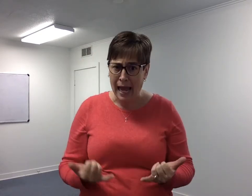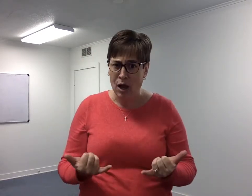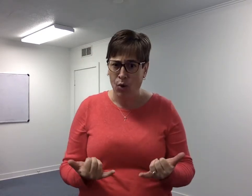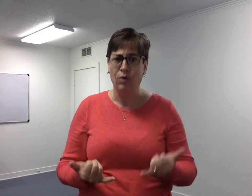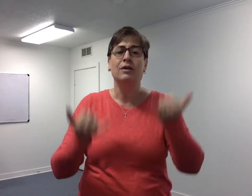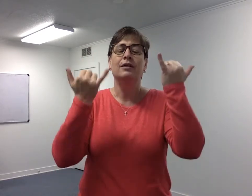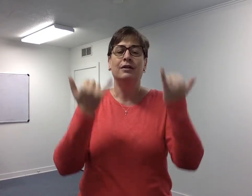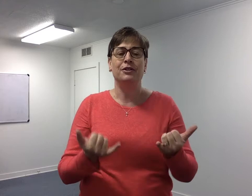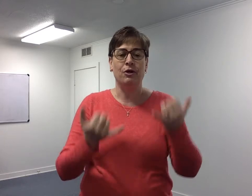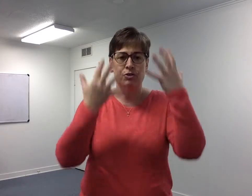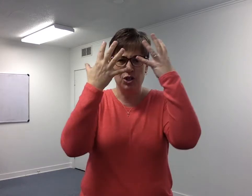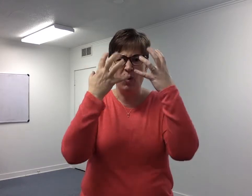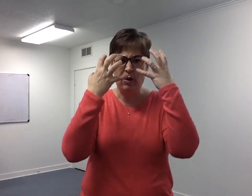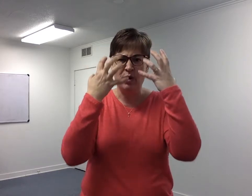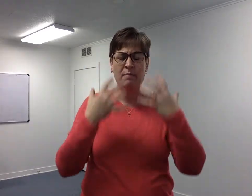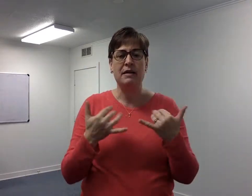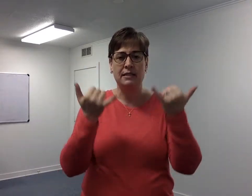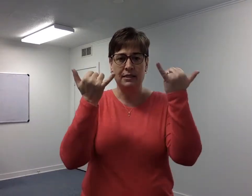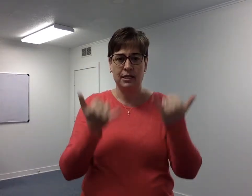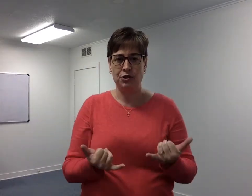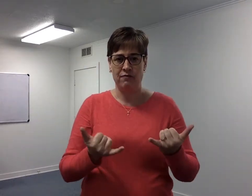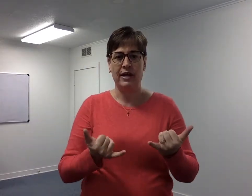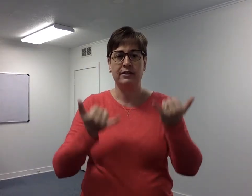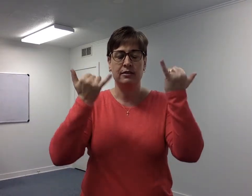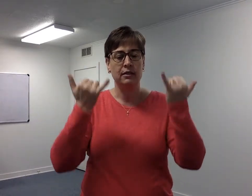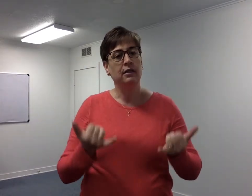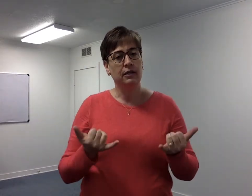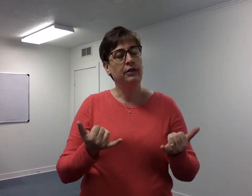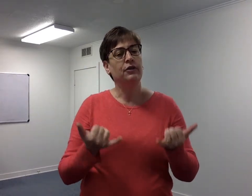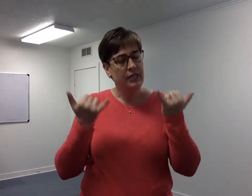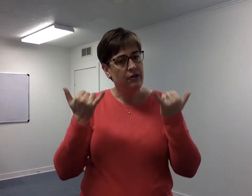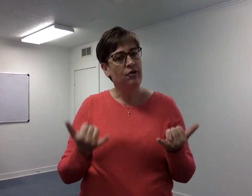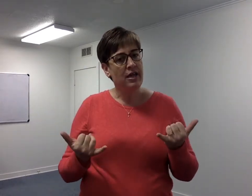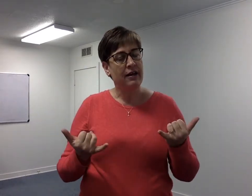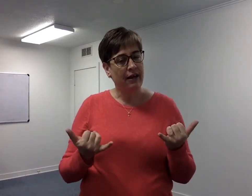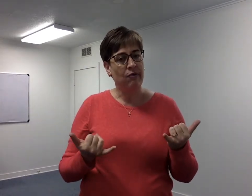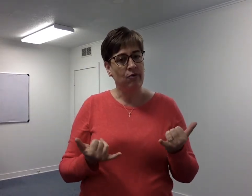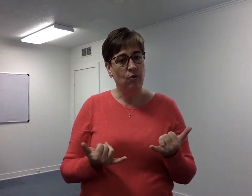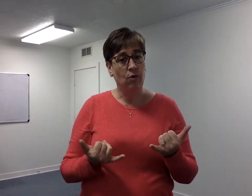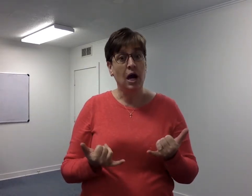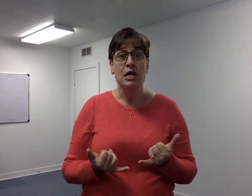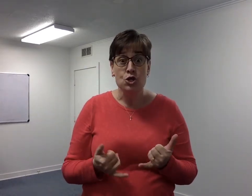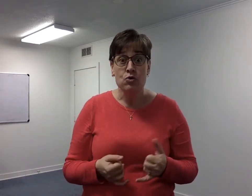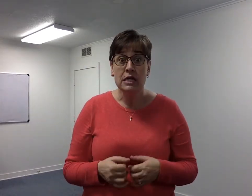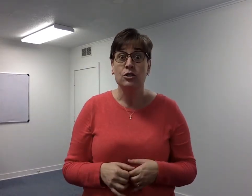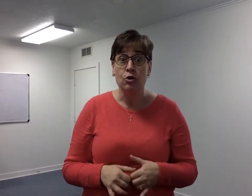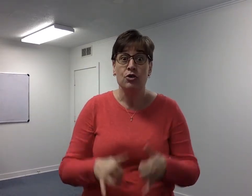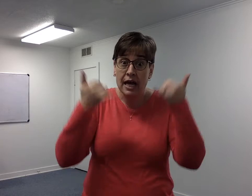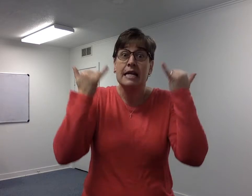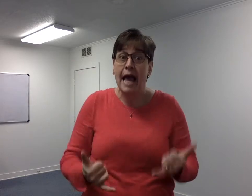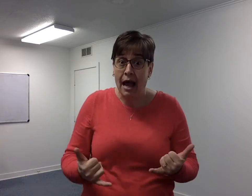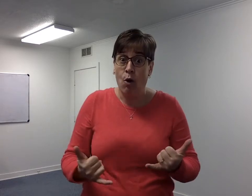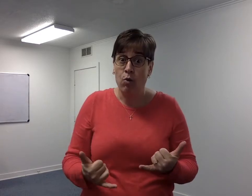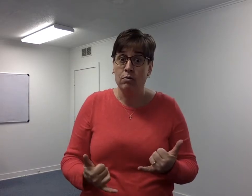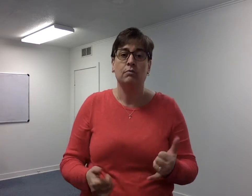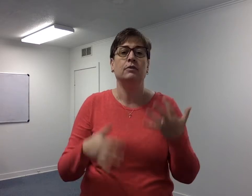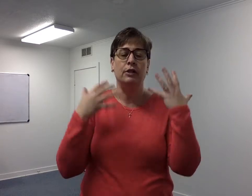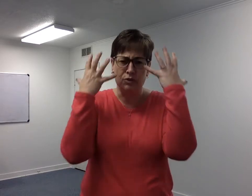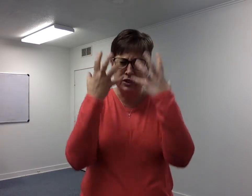now, showing what it means in your face. You need to go do that now, or you need to go do that now. Just get